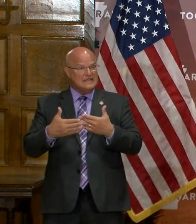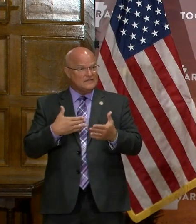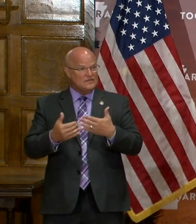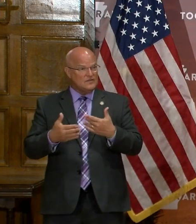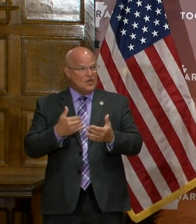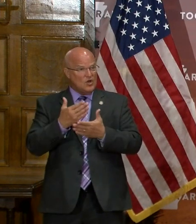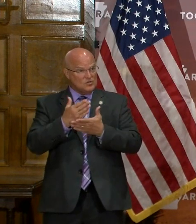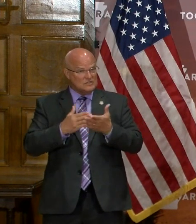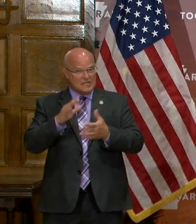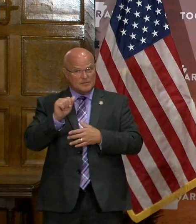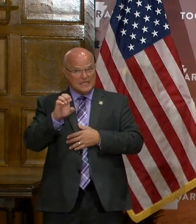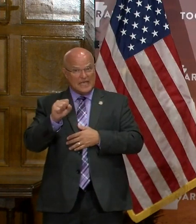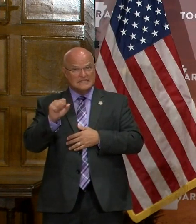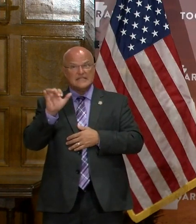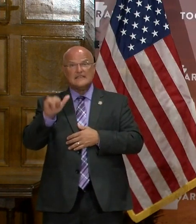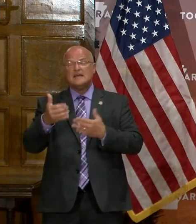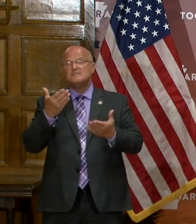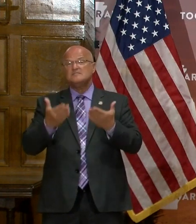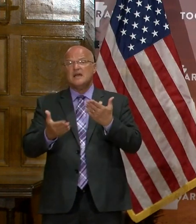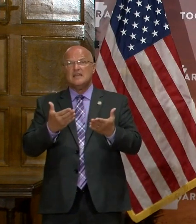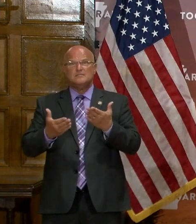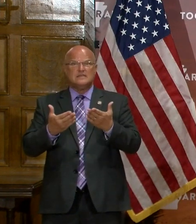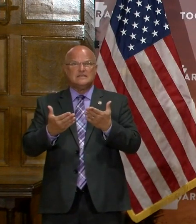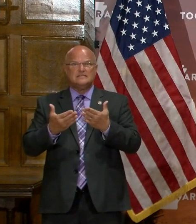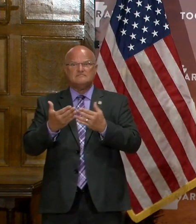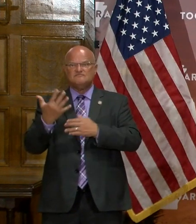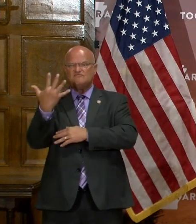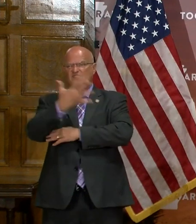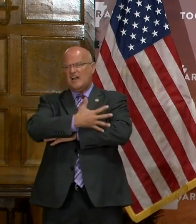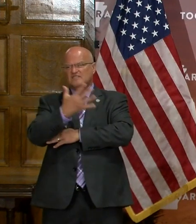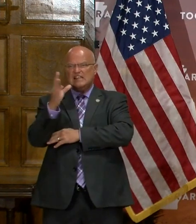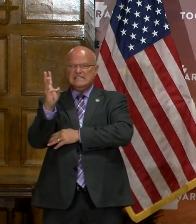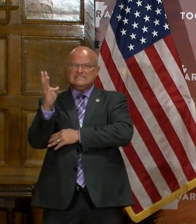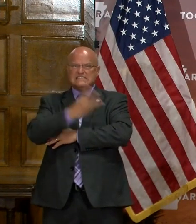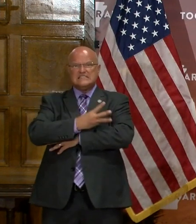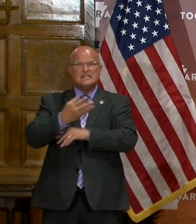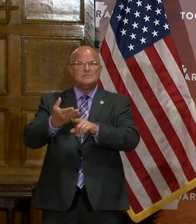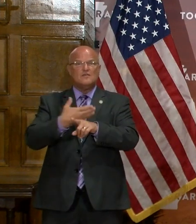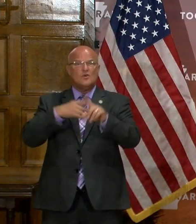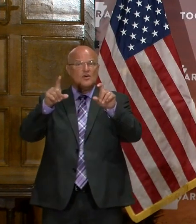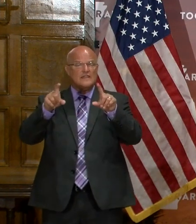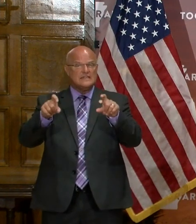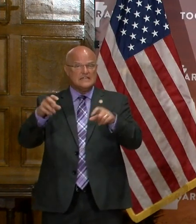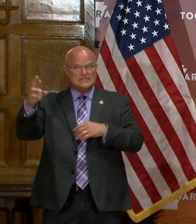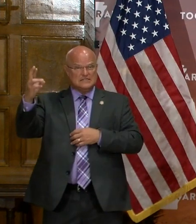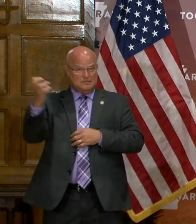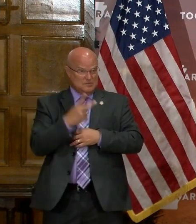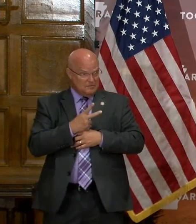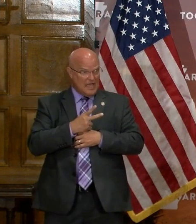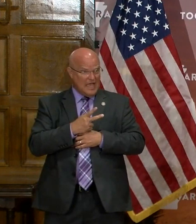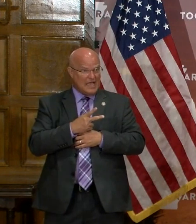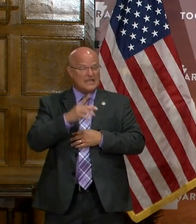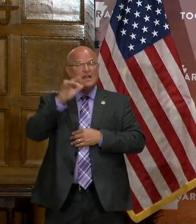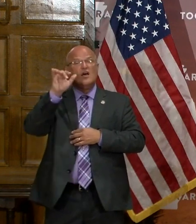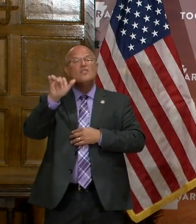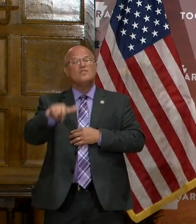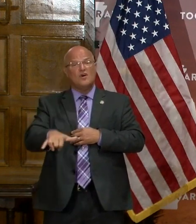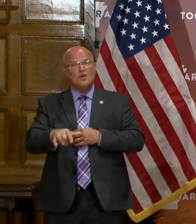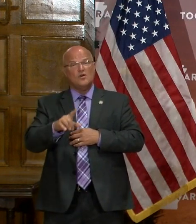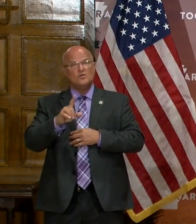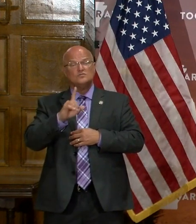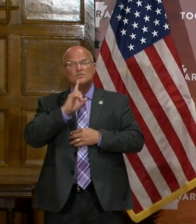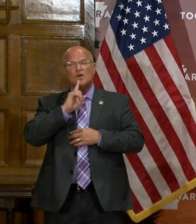though there's some cases in which it might be 5 or 6 days before that test result comes back, those are by and